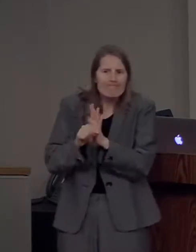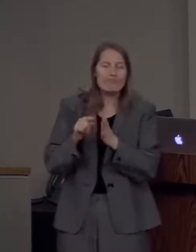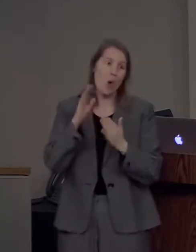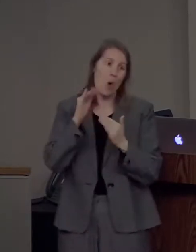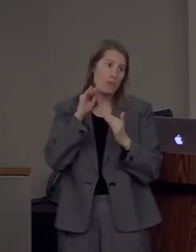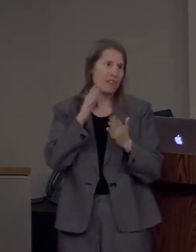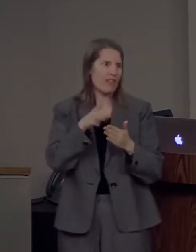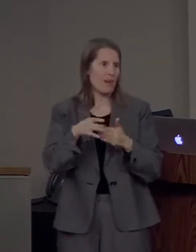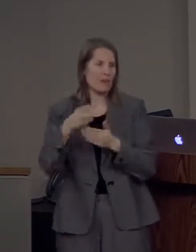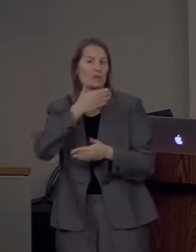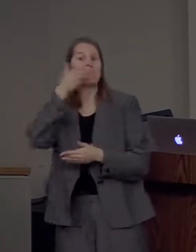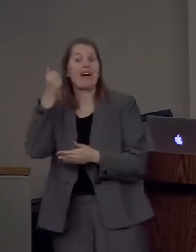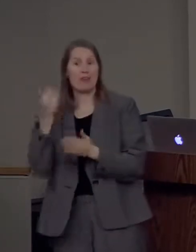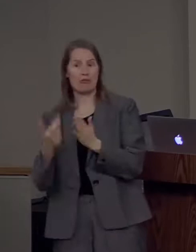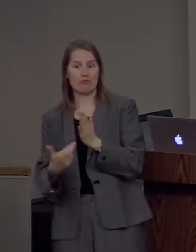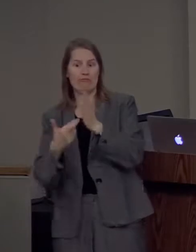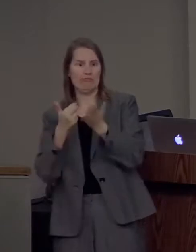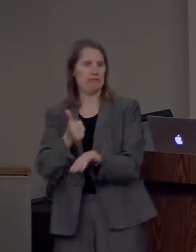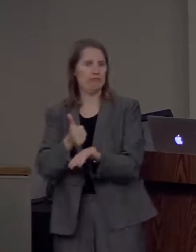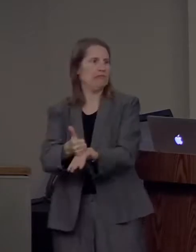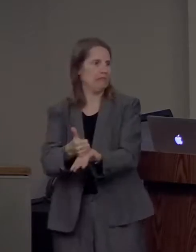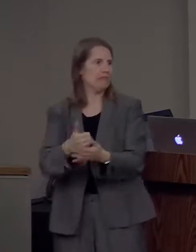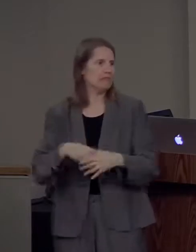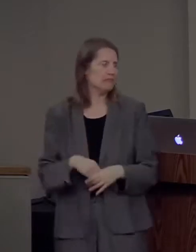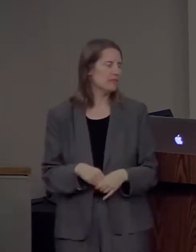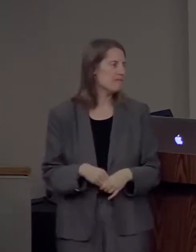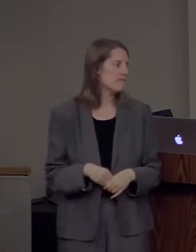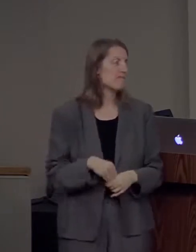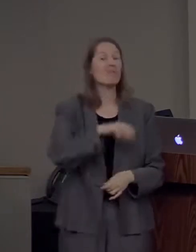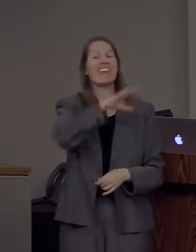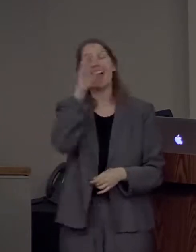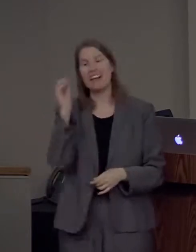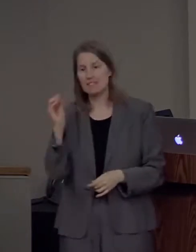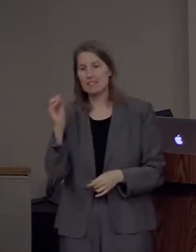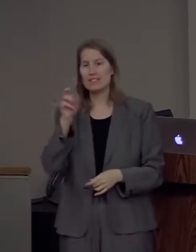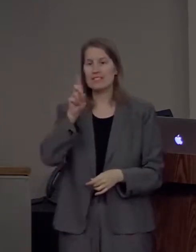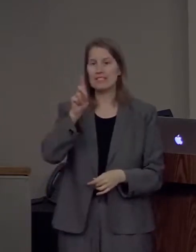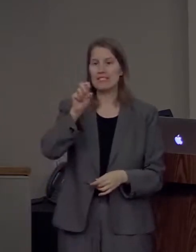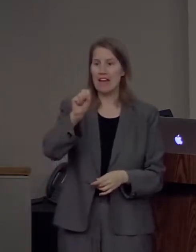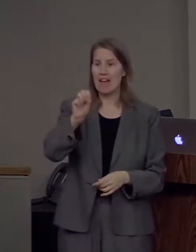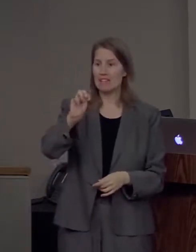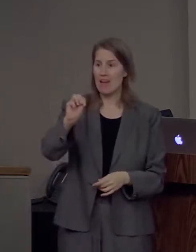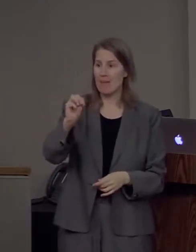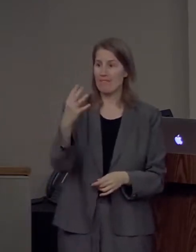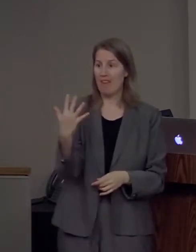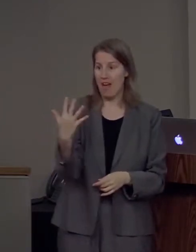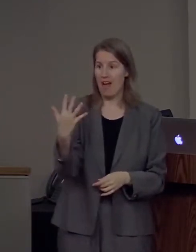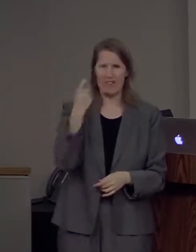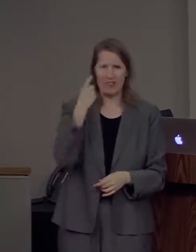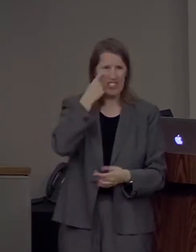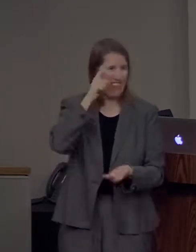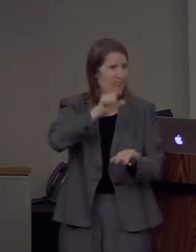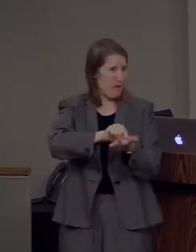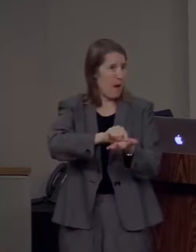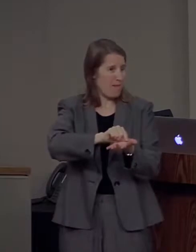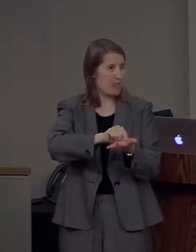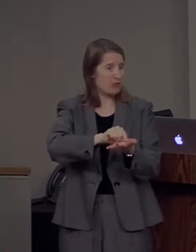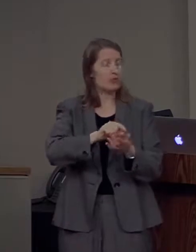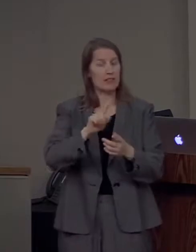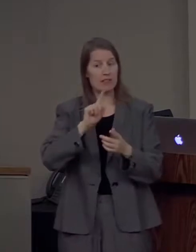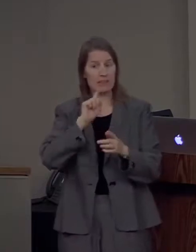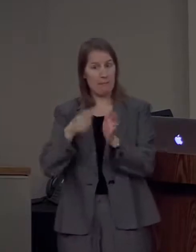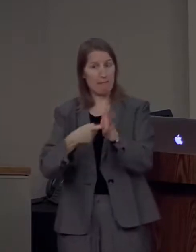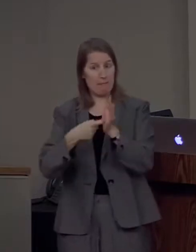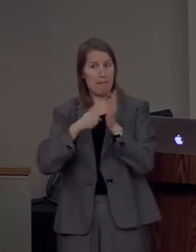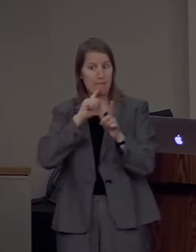better remediation approaches. And we need to, and the DSM-5, which has only recently been published, actually mandates this